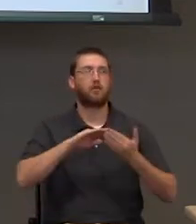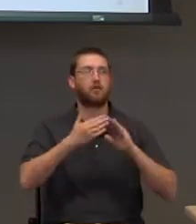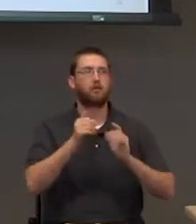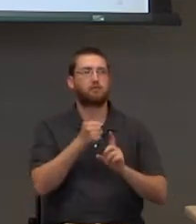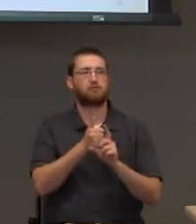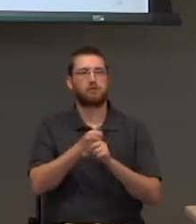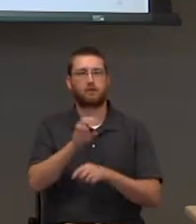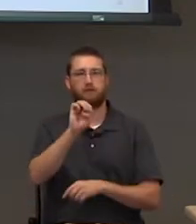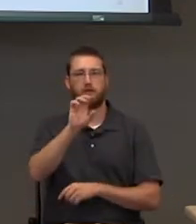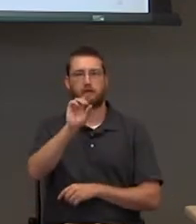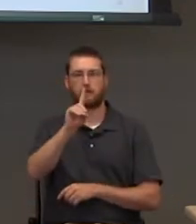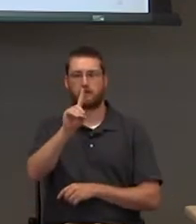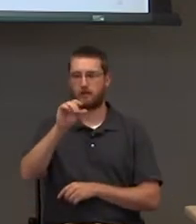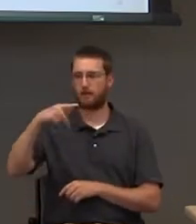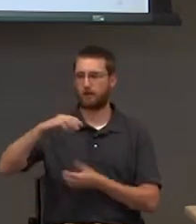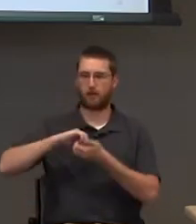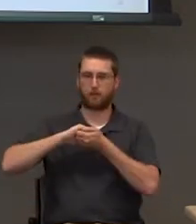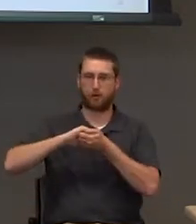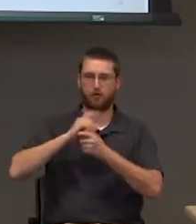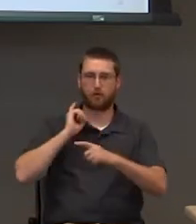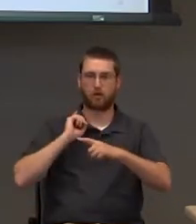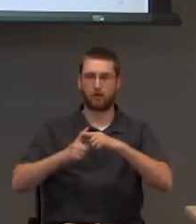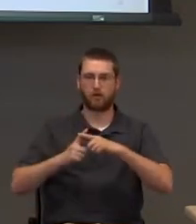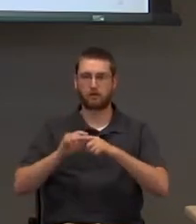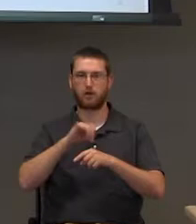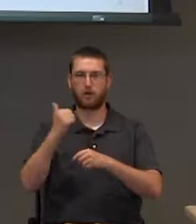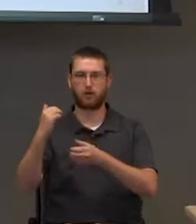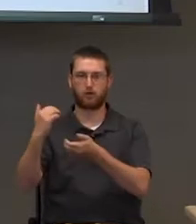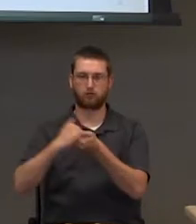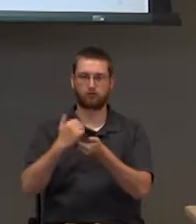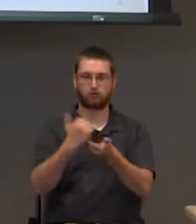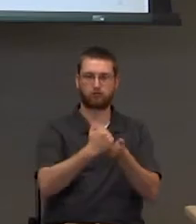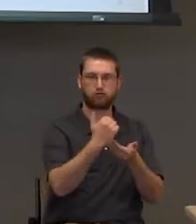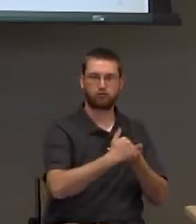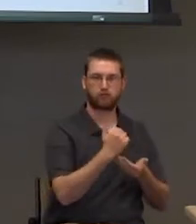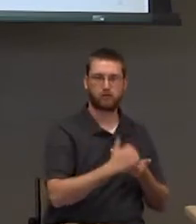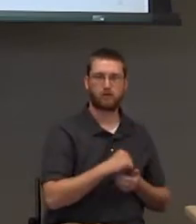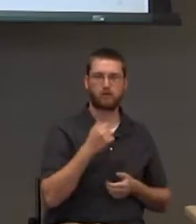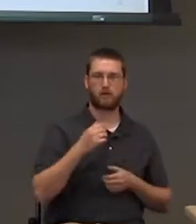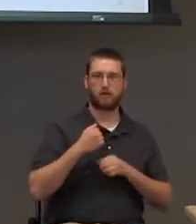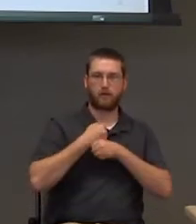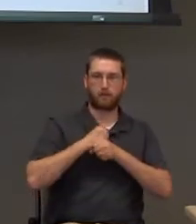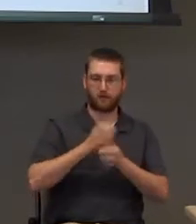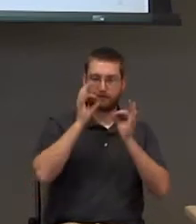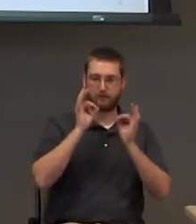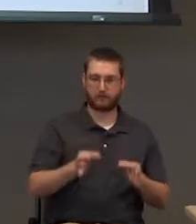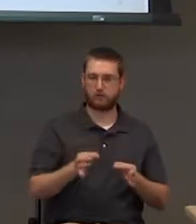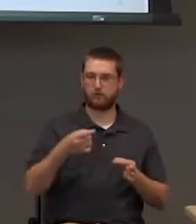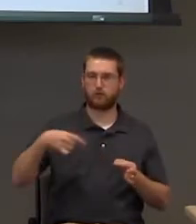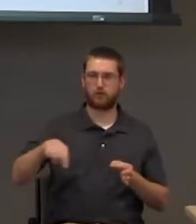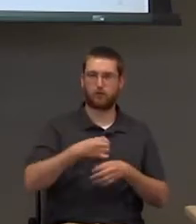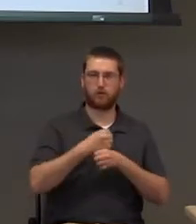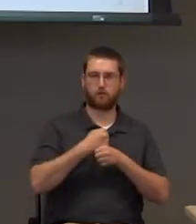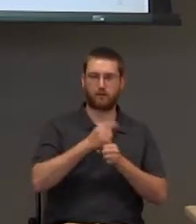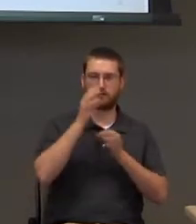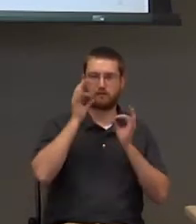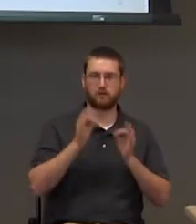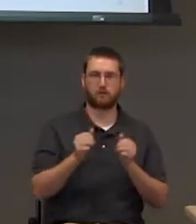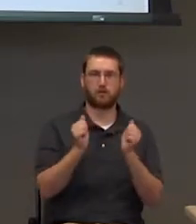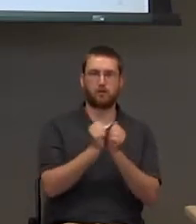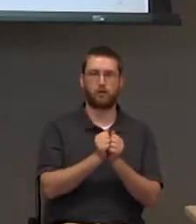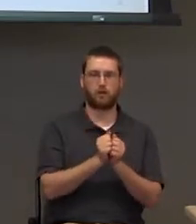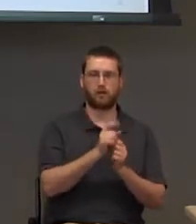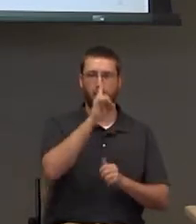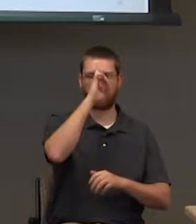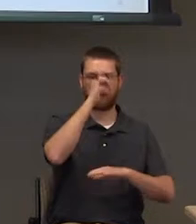the Economic Development Partnership and its partner entities get into making those choices, you should be doing it with a